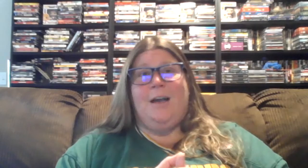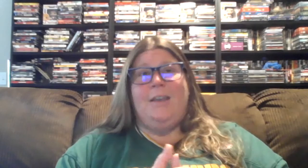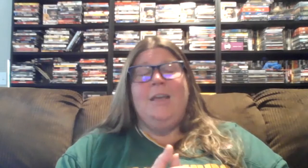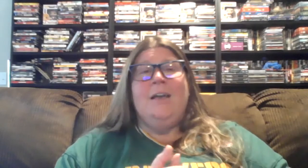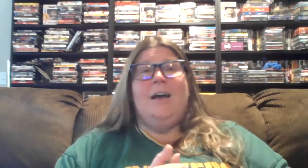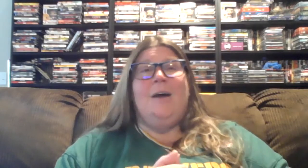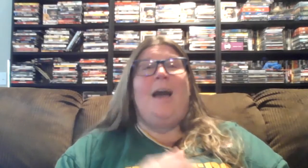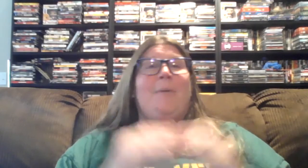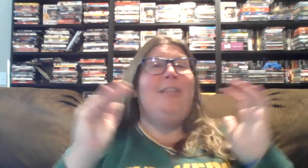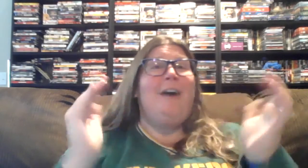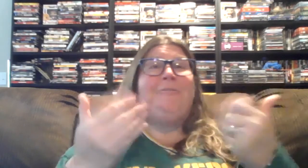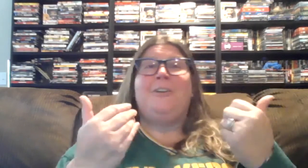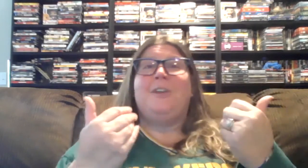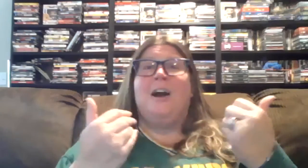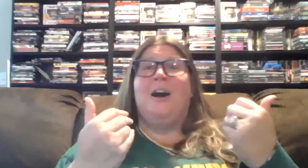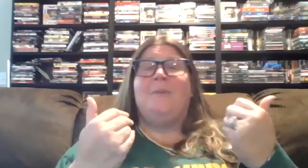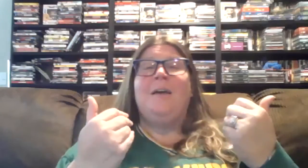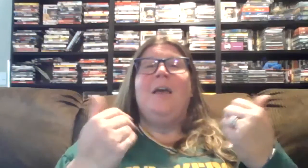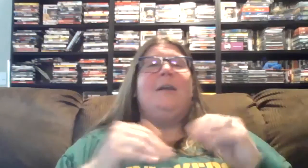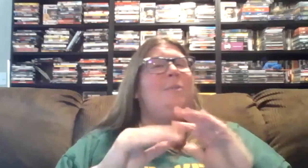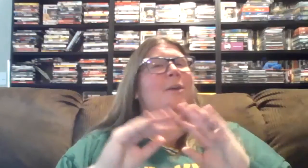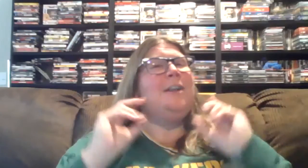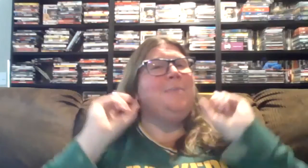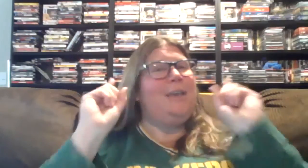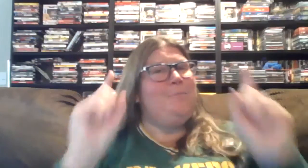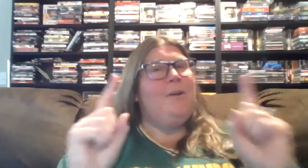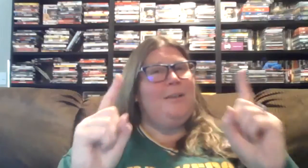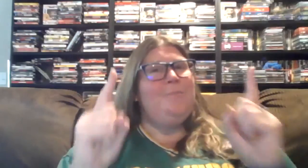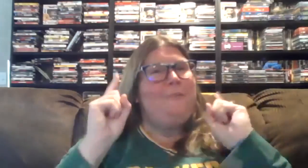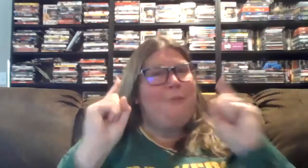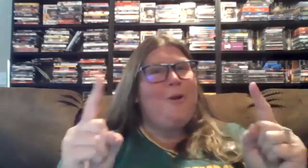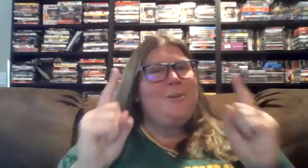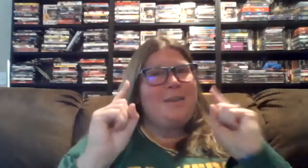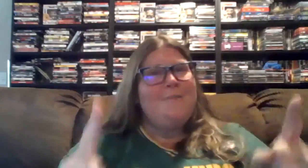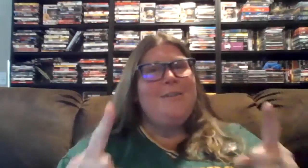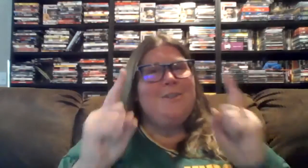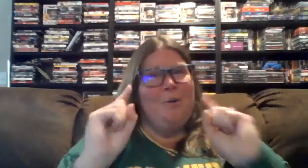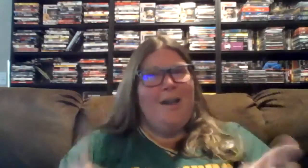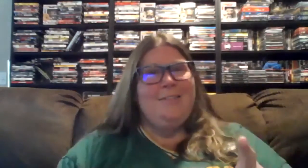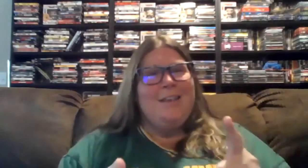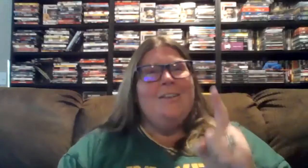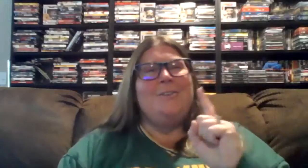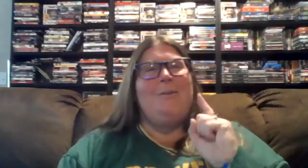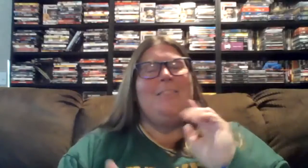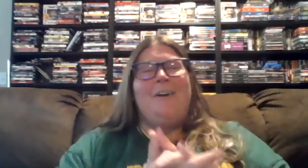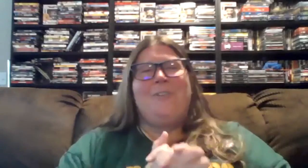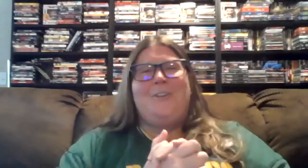on. I would love for you to come because we are going to be in person before you even know it. So I would love for you to